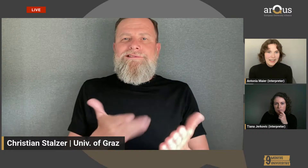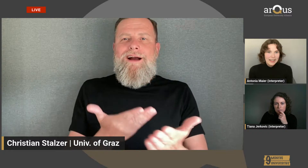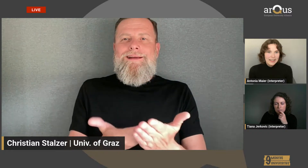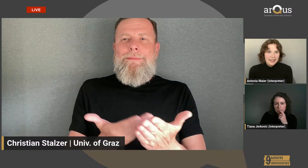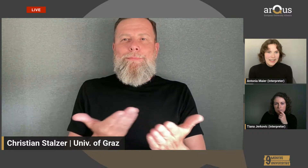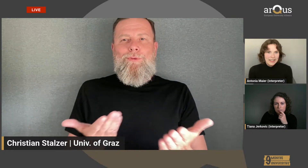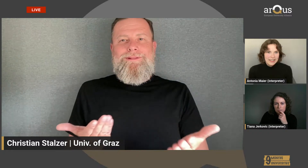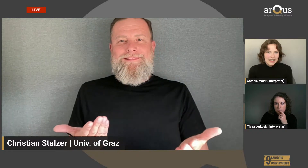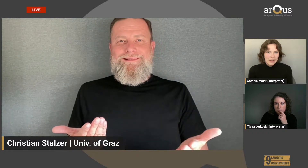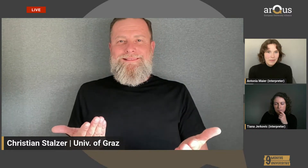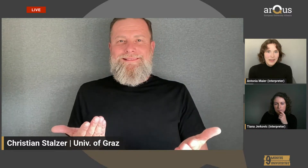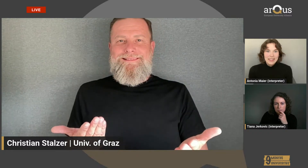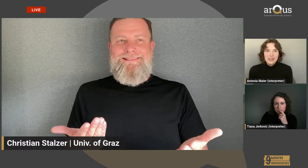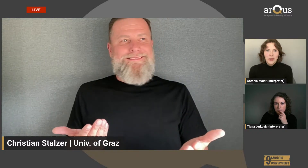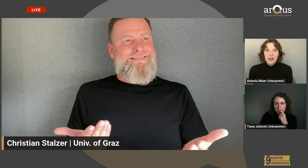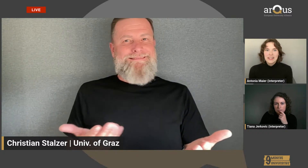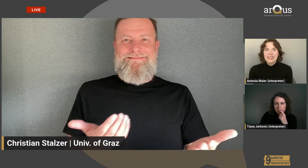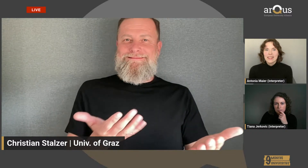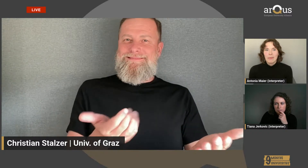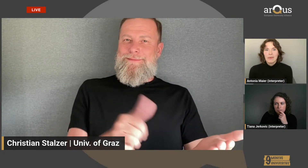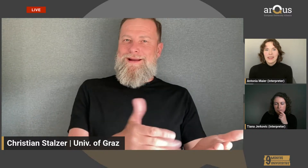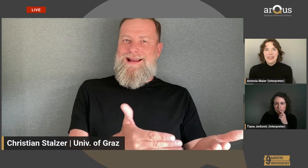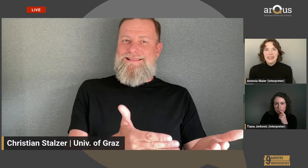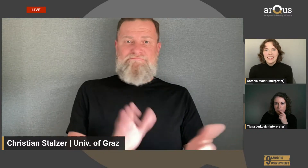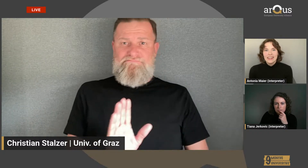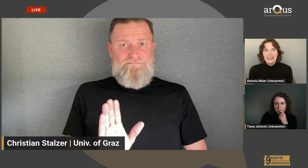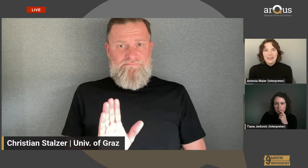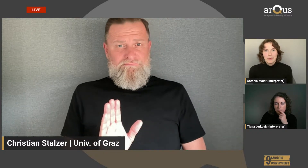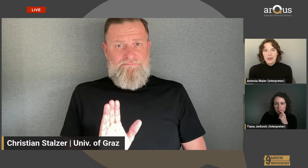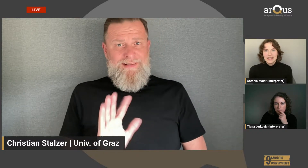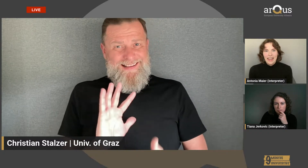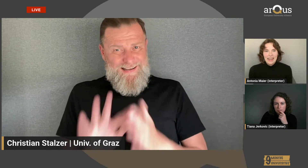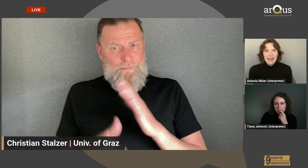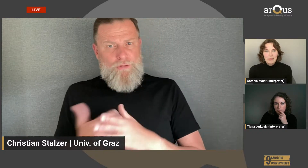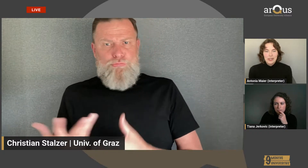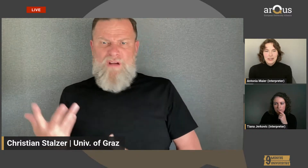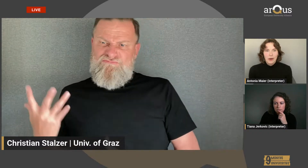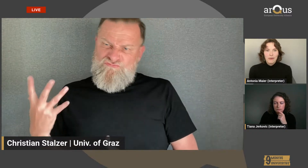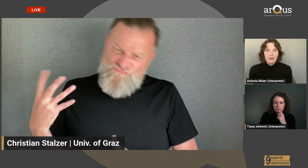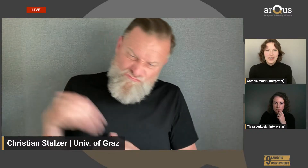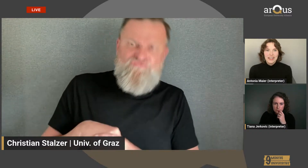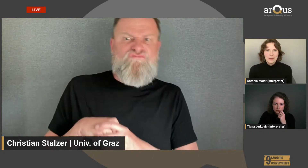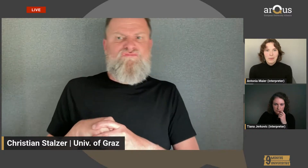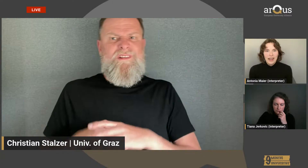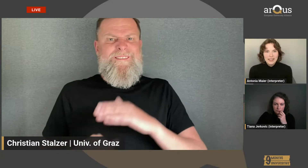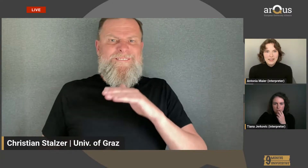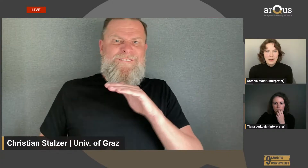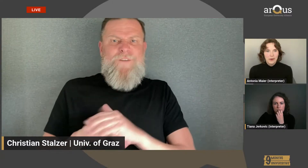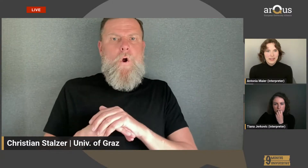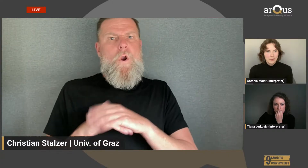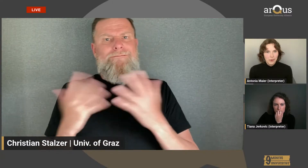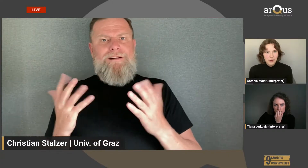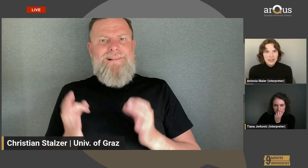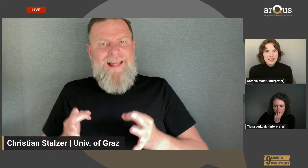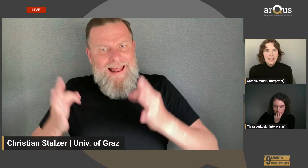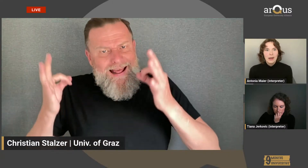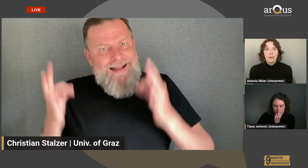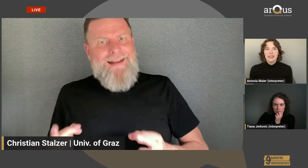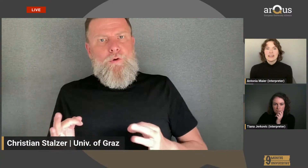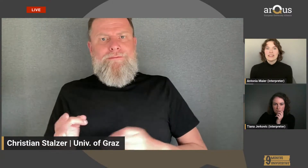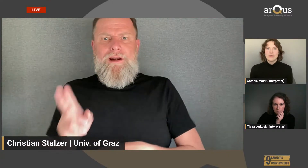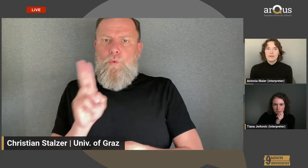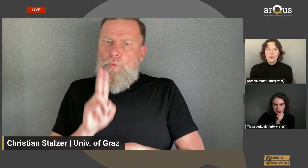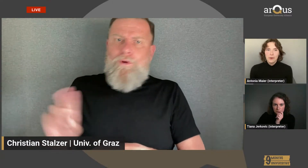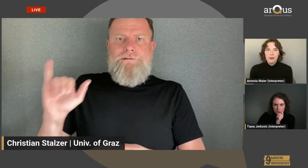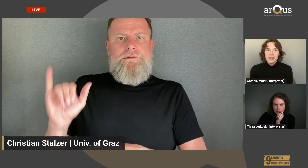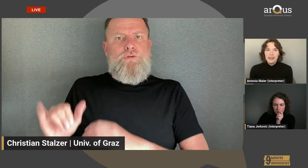say that it's not something where sign language is offered as a plus or as a bonus, but